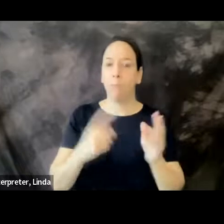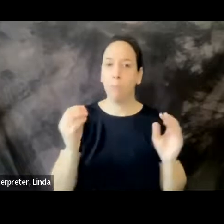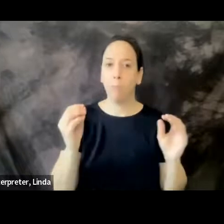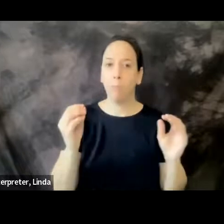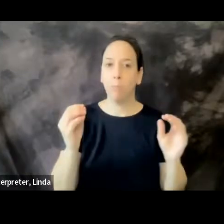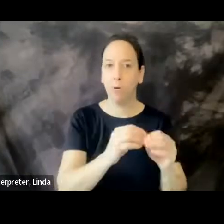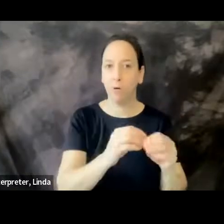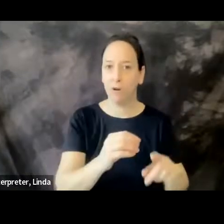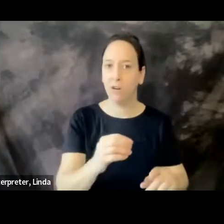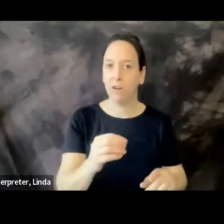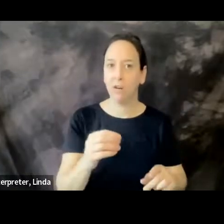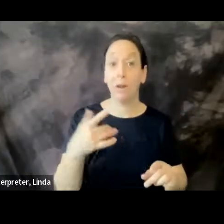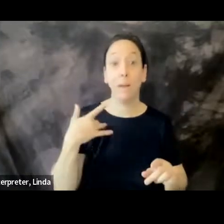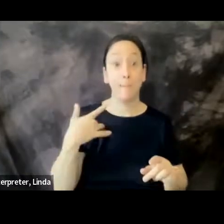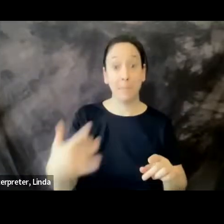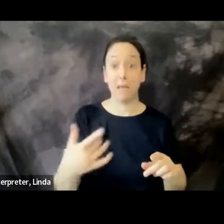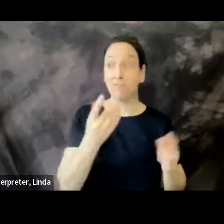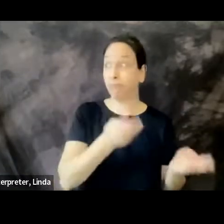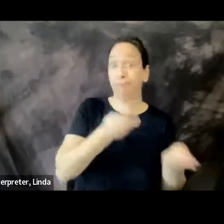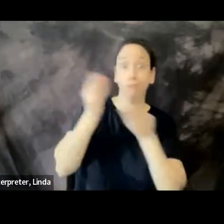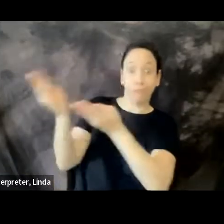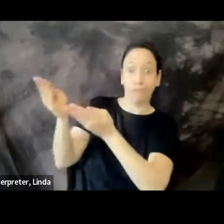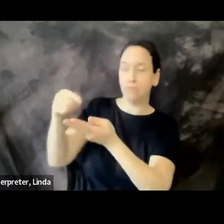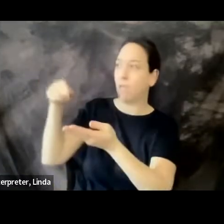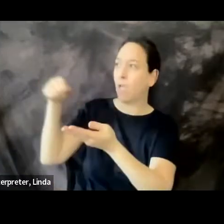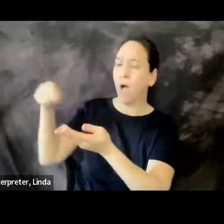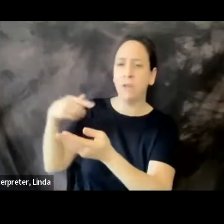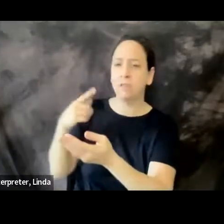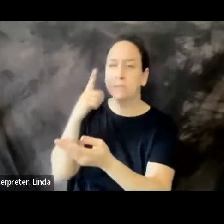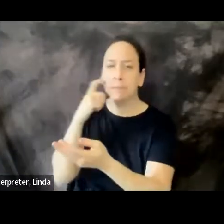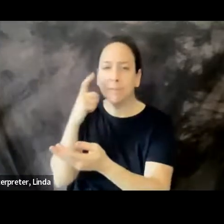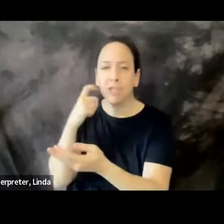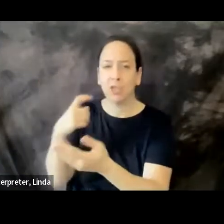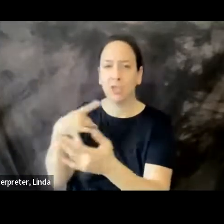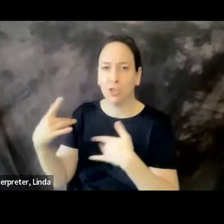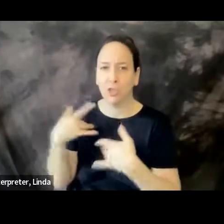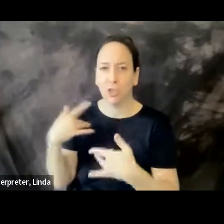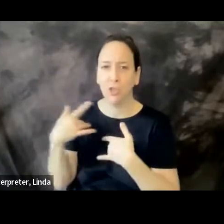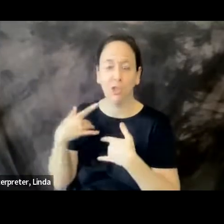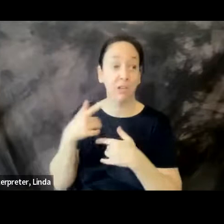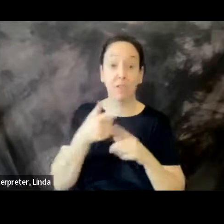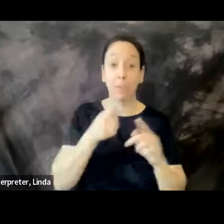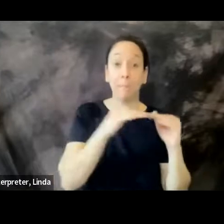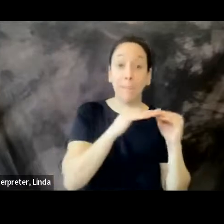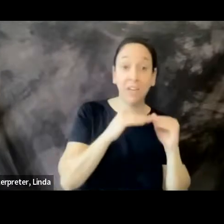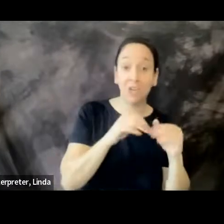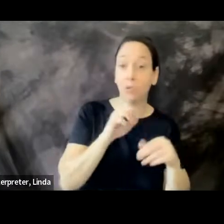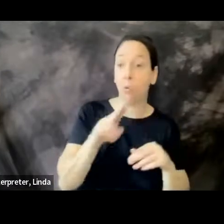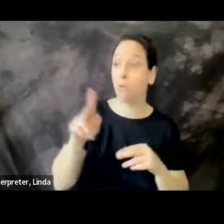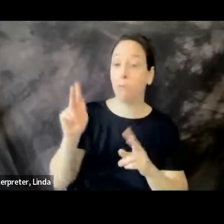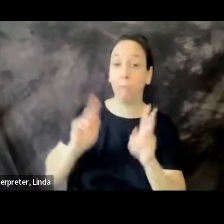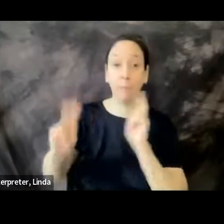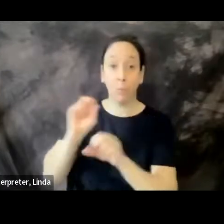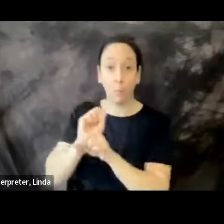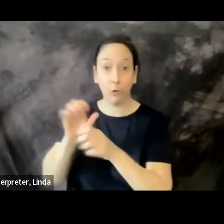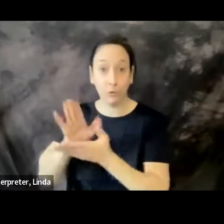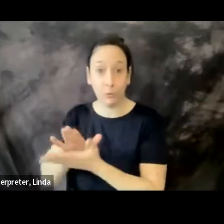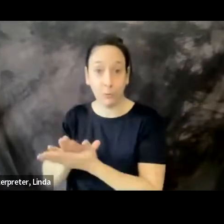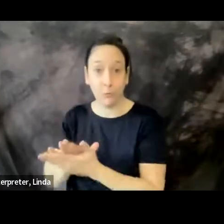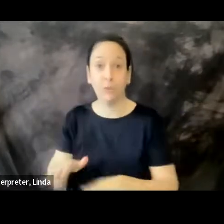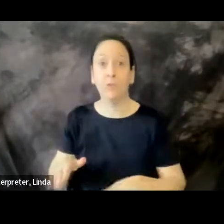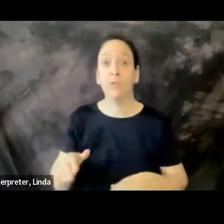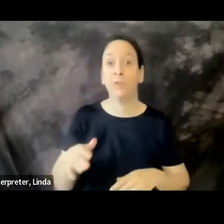be reported as potentially suspicious or concerning by both their peers and by school personnel, and therefore more likely to be subjected